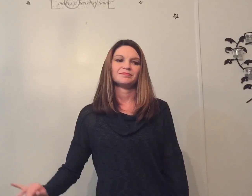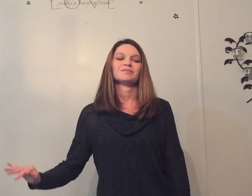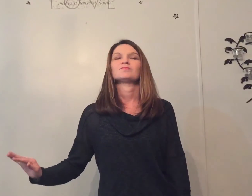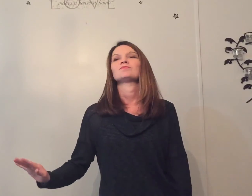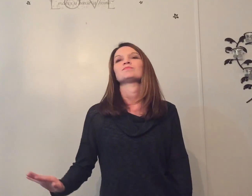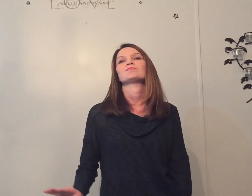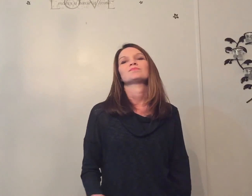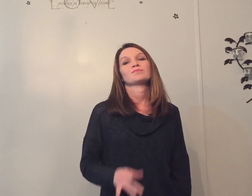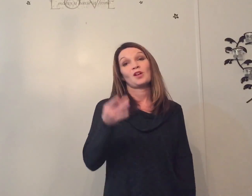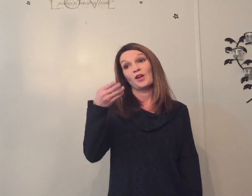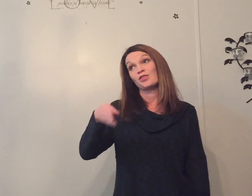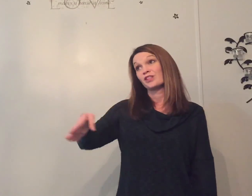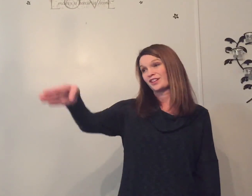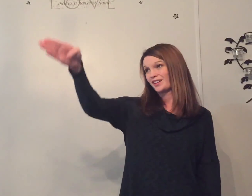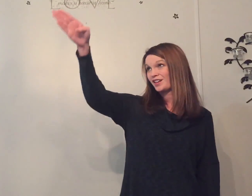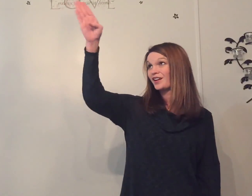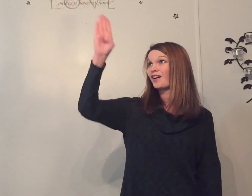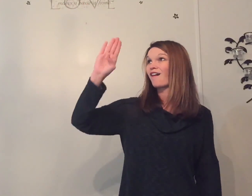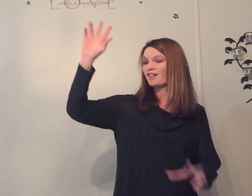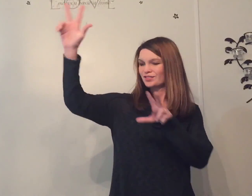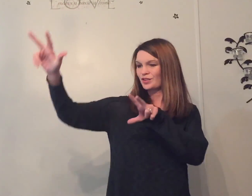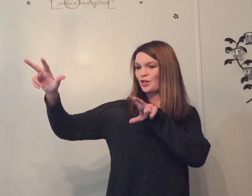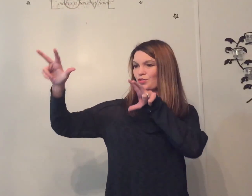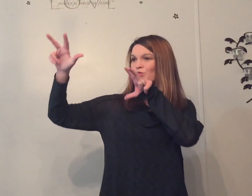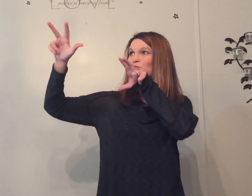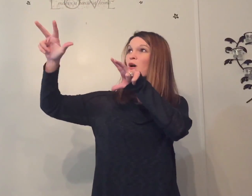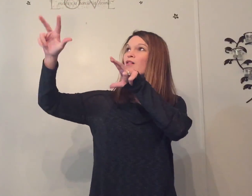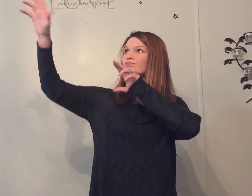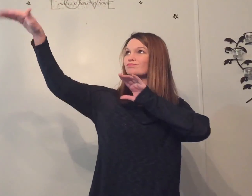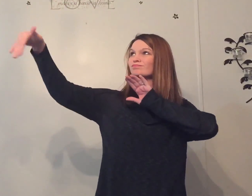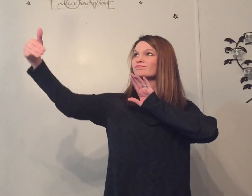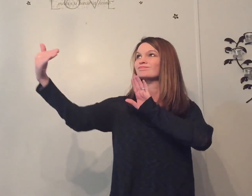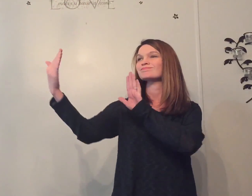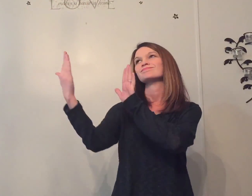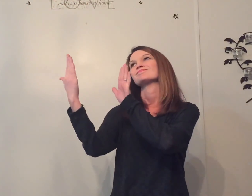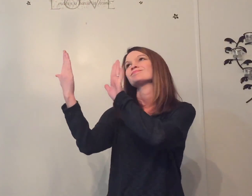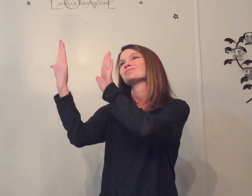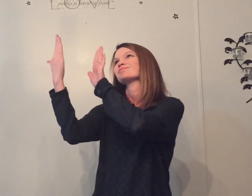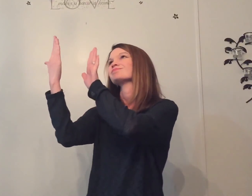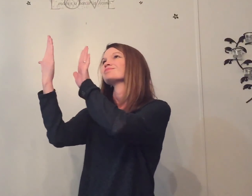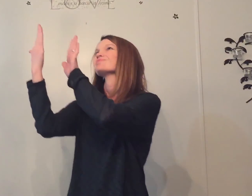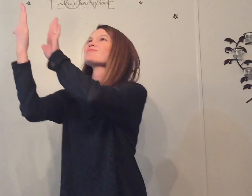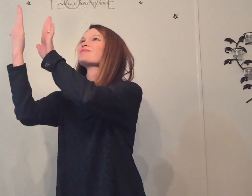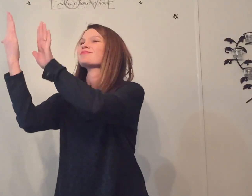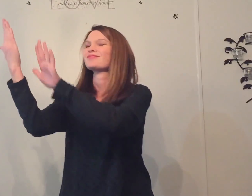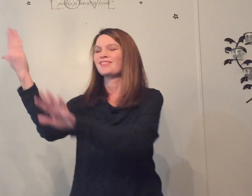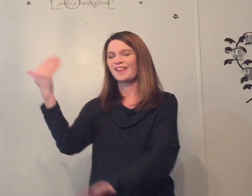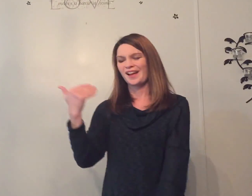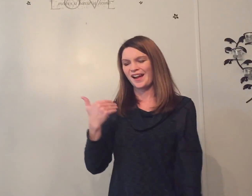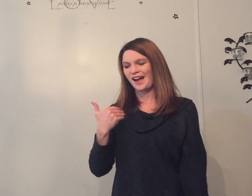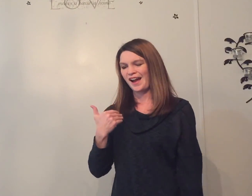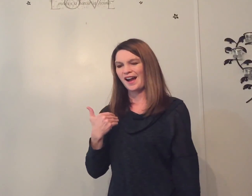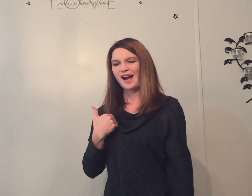Before the throne of God above, I have a strong and